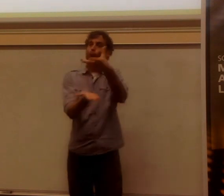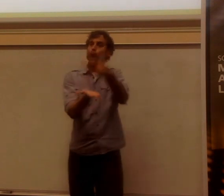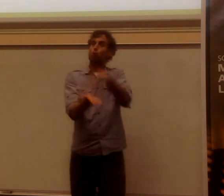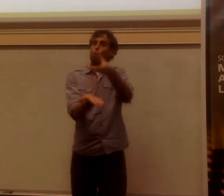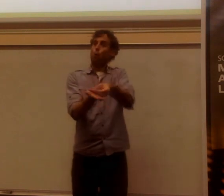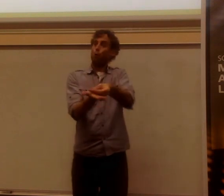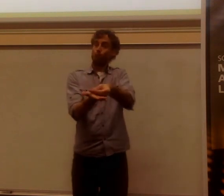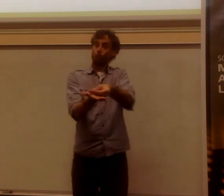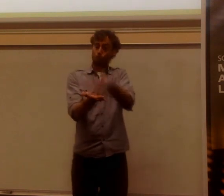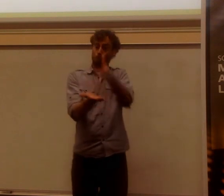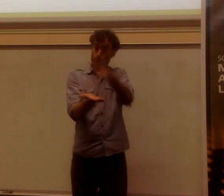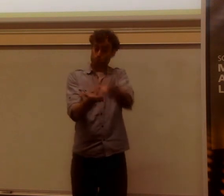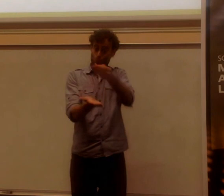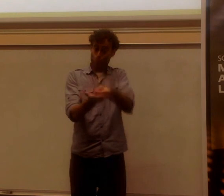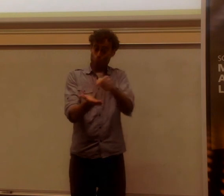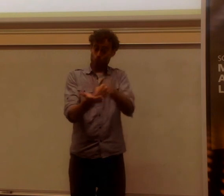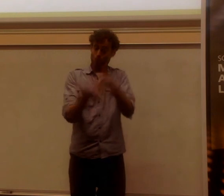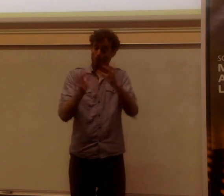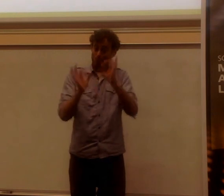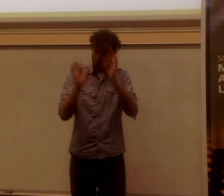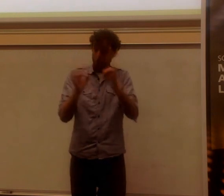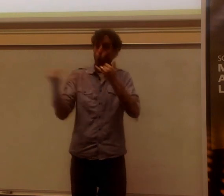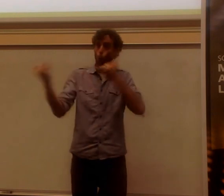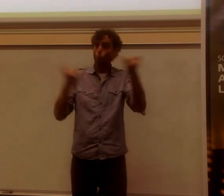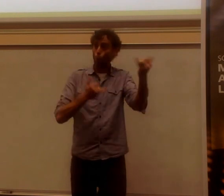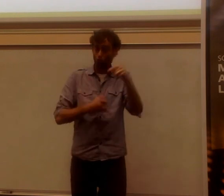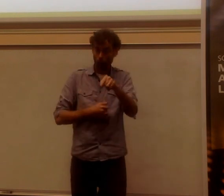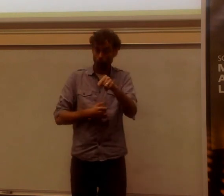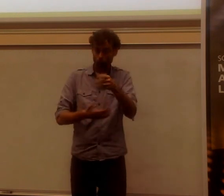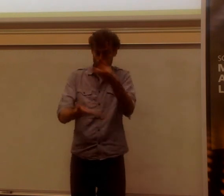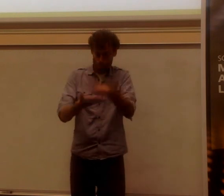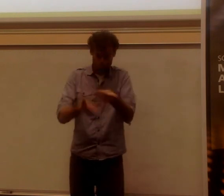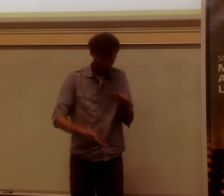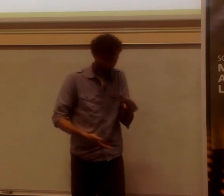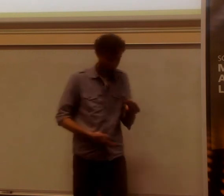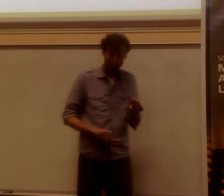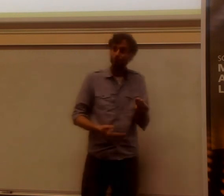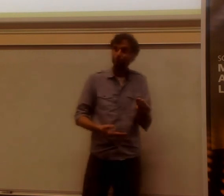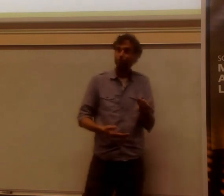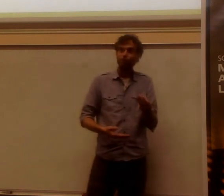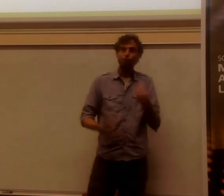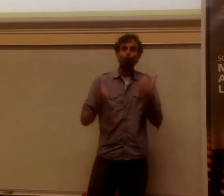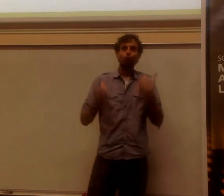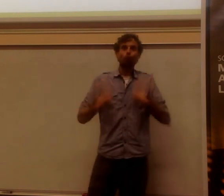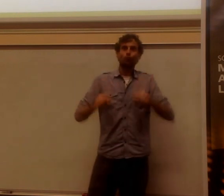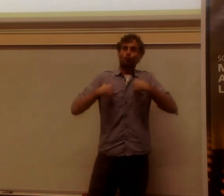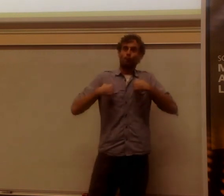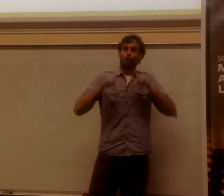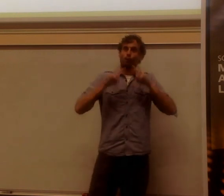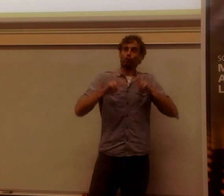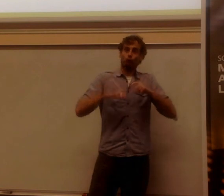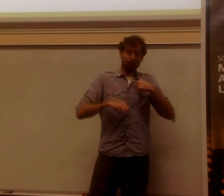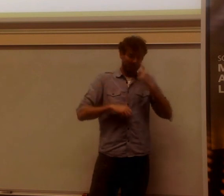And one of the most fortunate things about this project was that we were able to actually record the data from the video calls that were